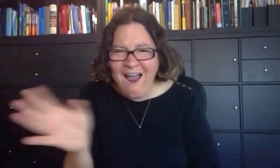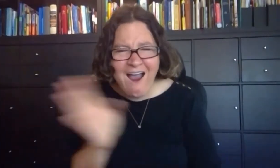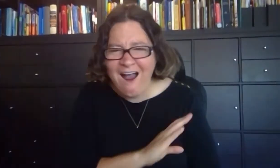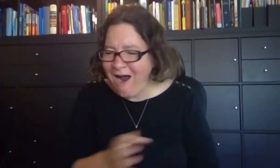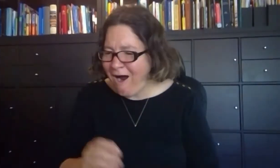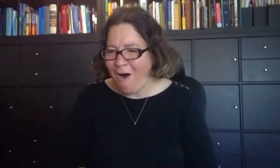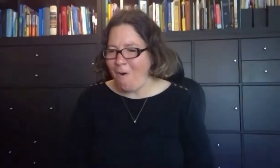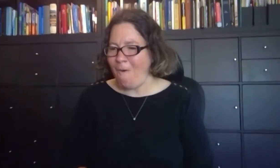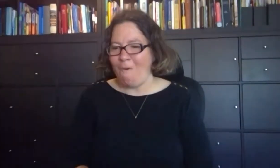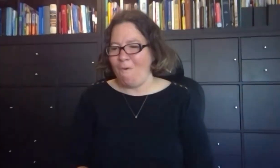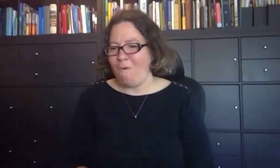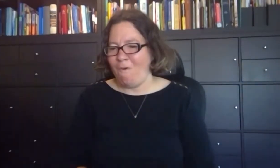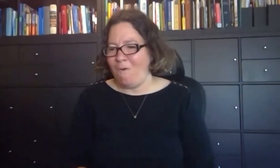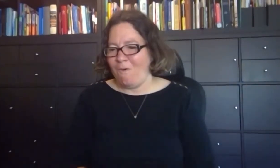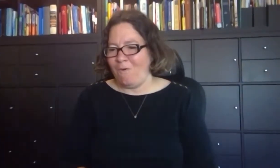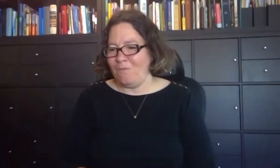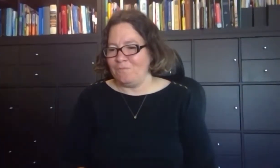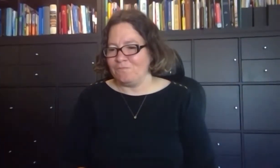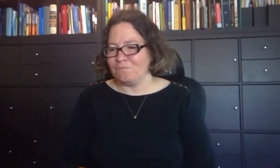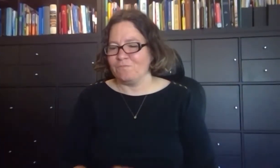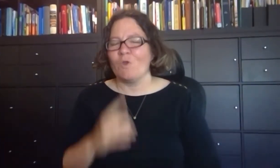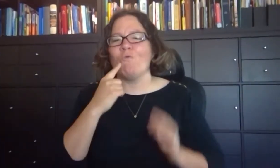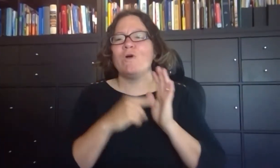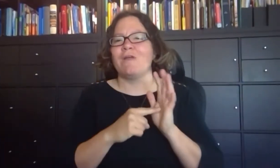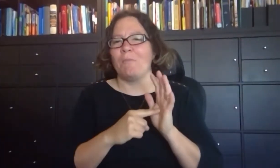and death are not the end of the story.